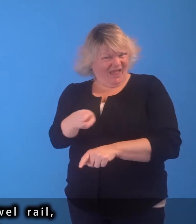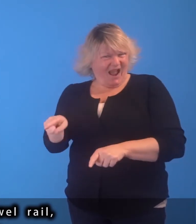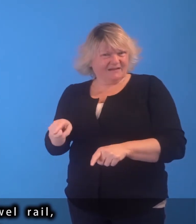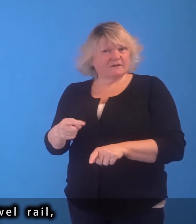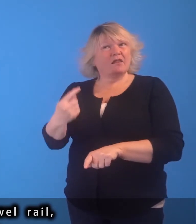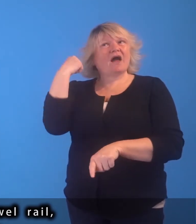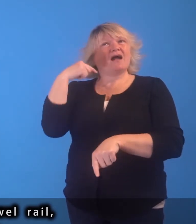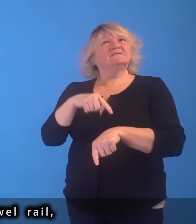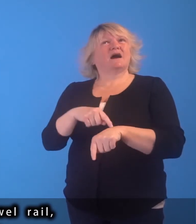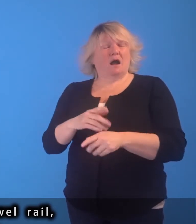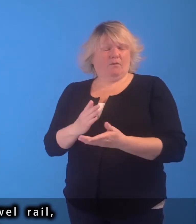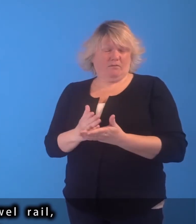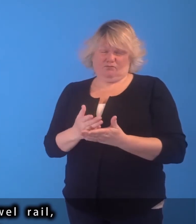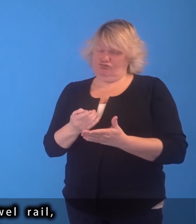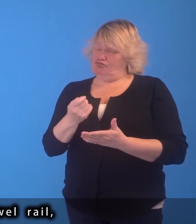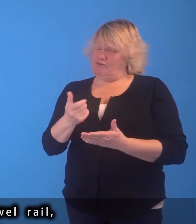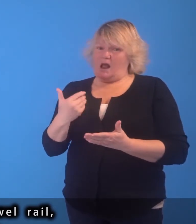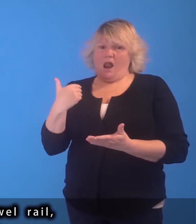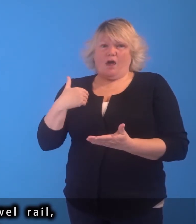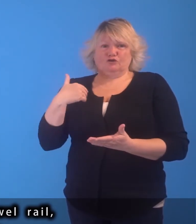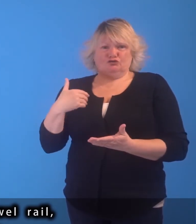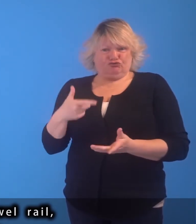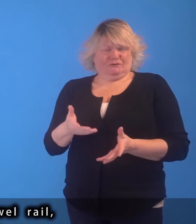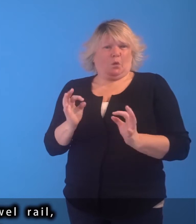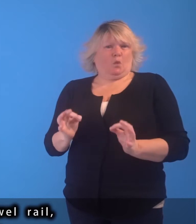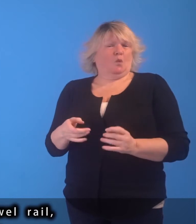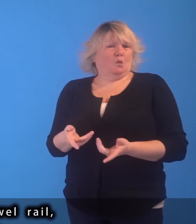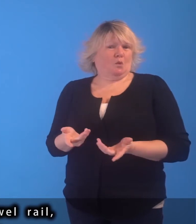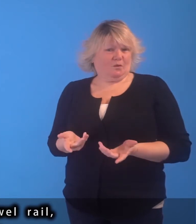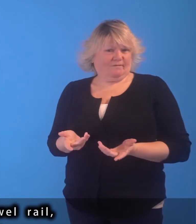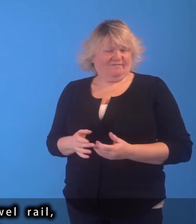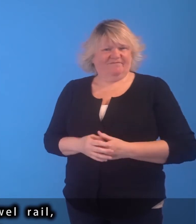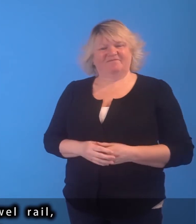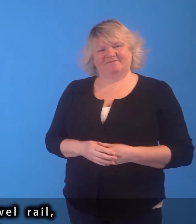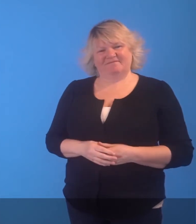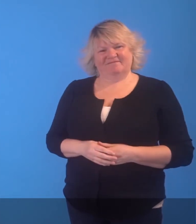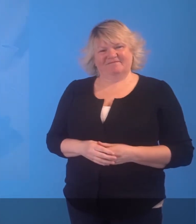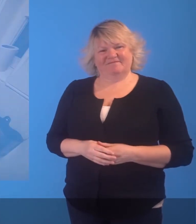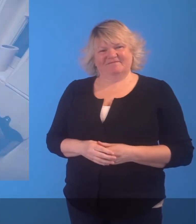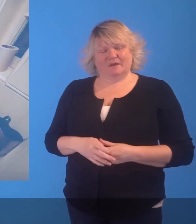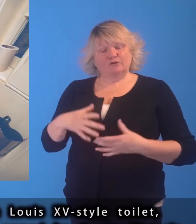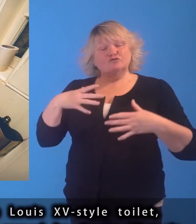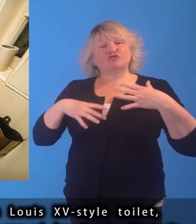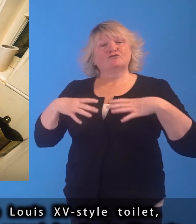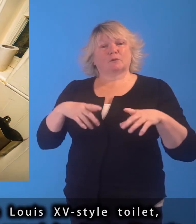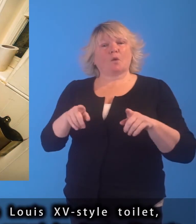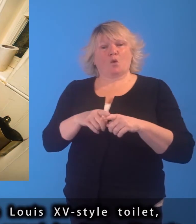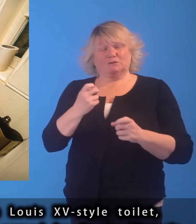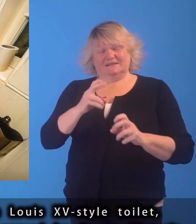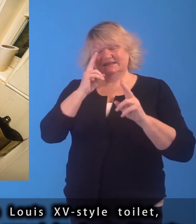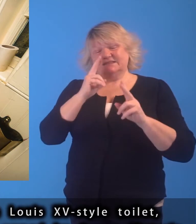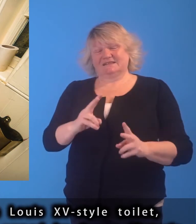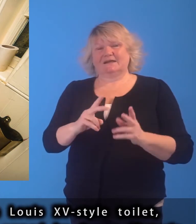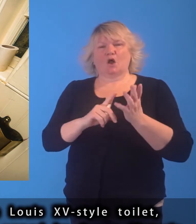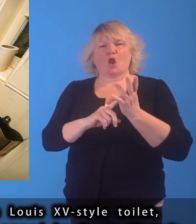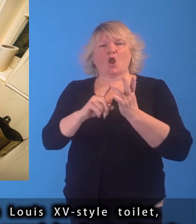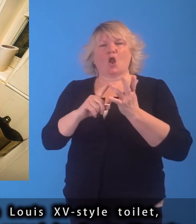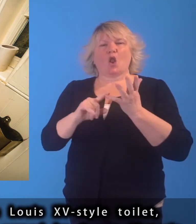Mrs. Reed's bedroom was the principal bedroom of the house from 1827 onwards.